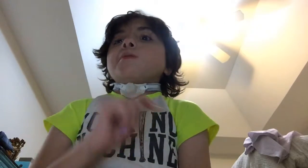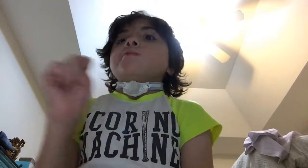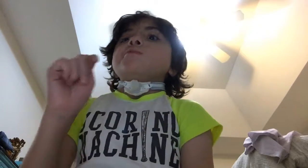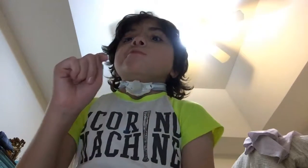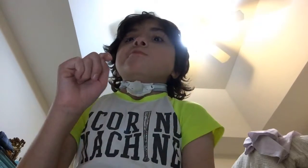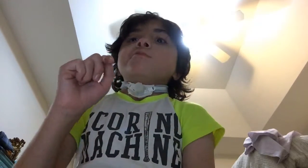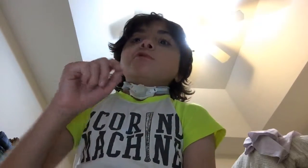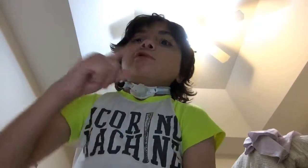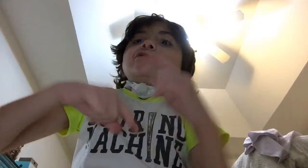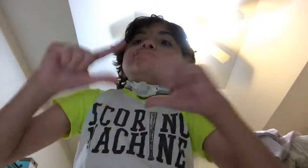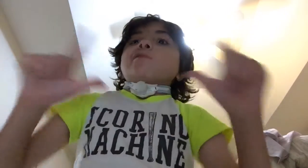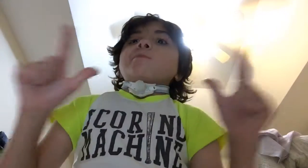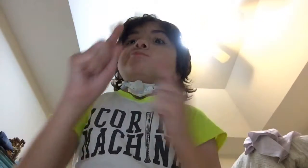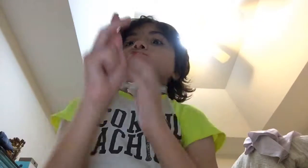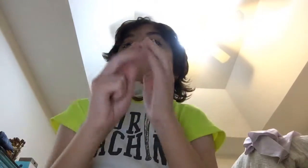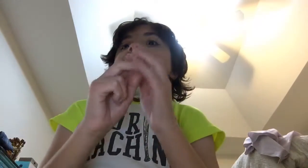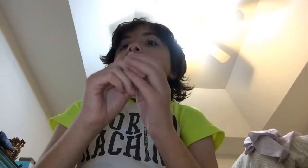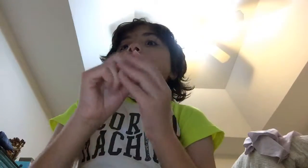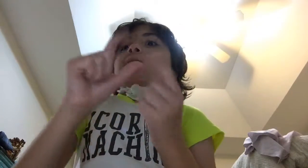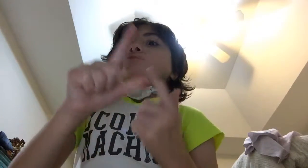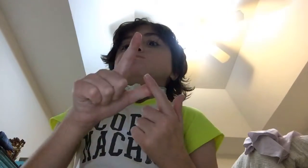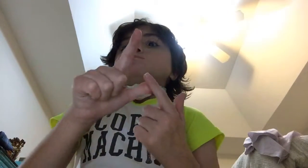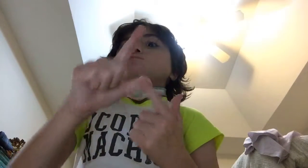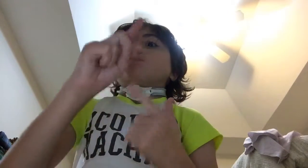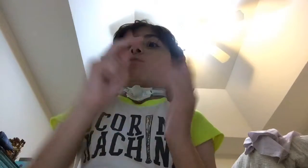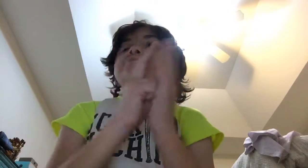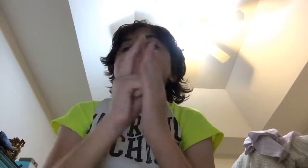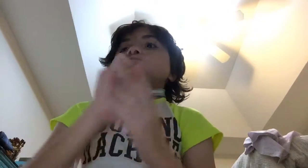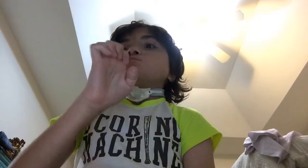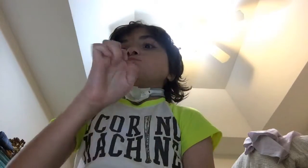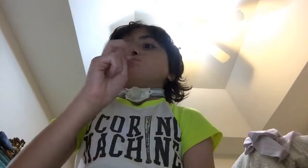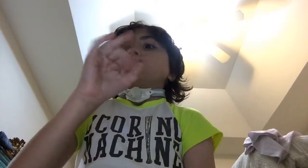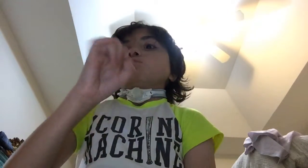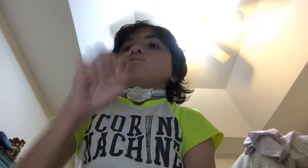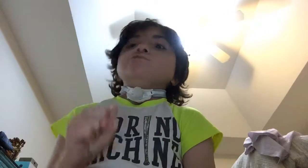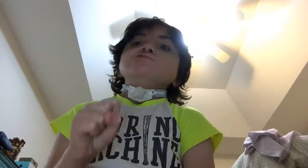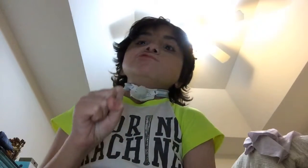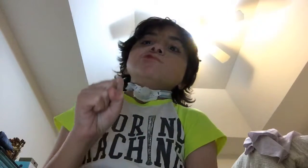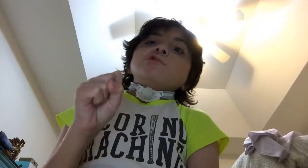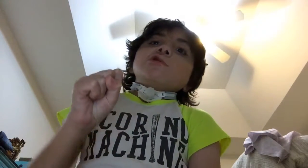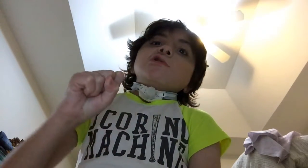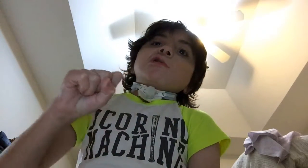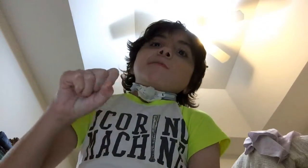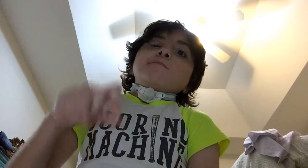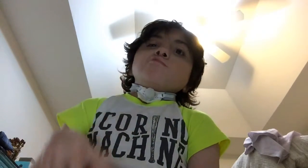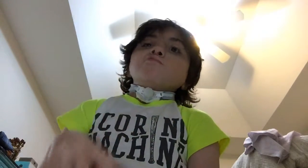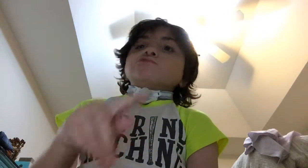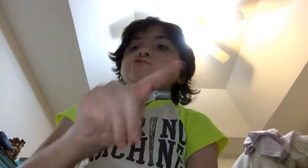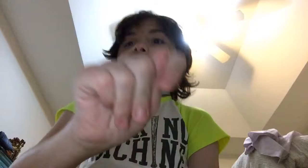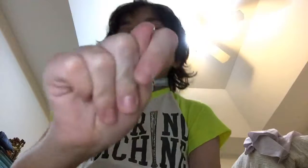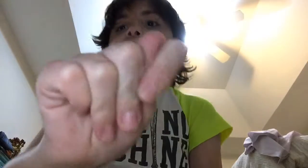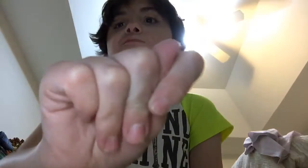the Shadow of the Legends video series, which is T.